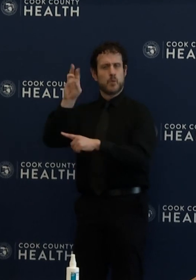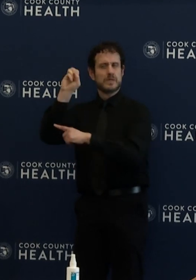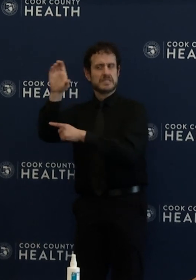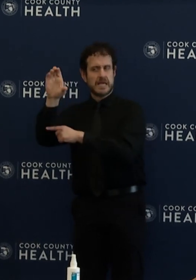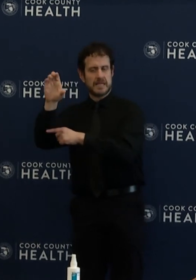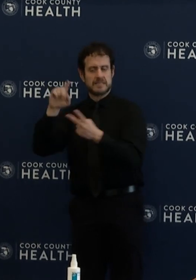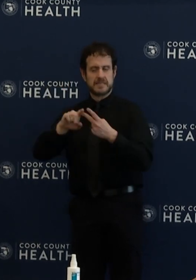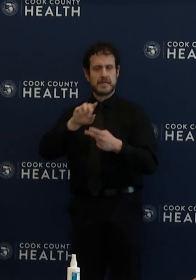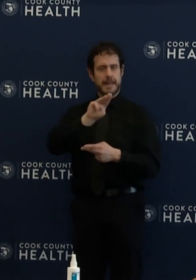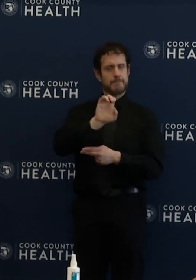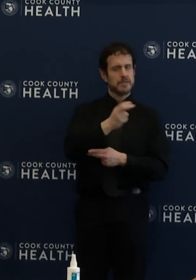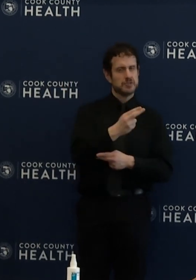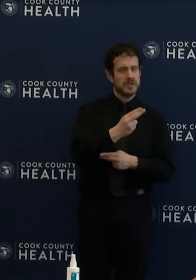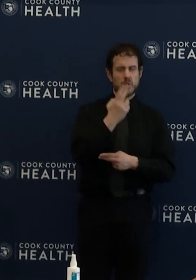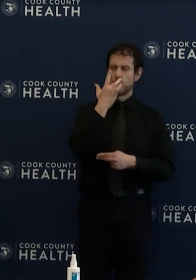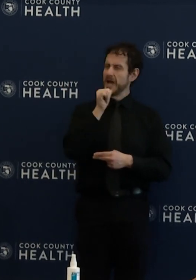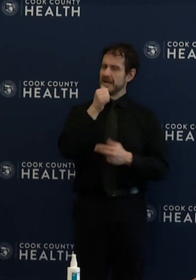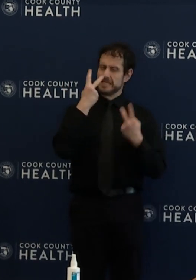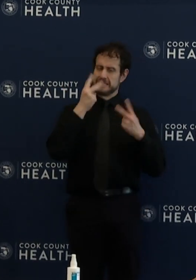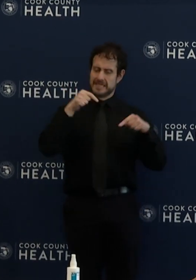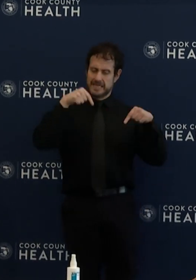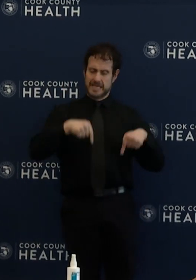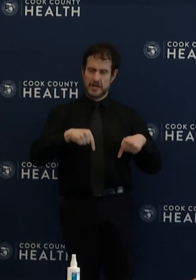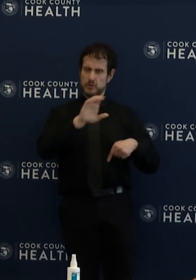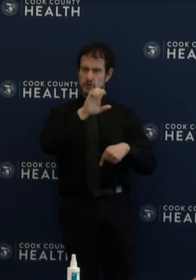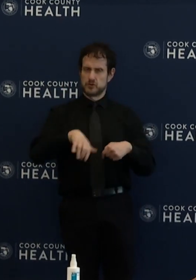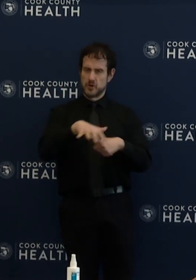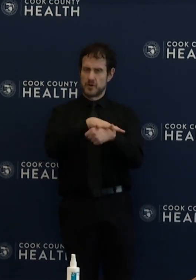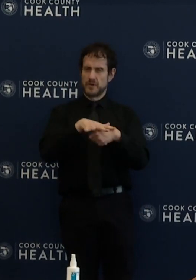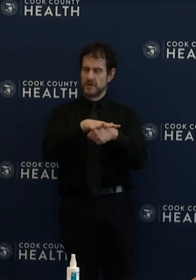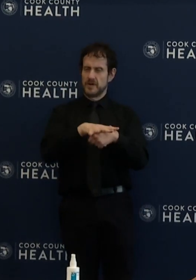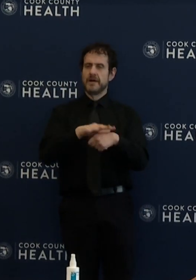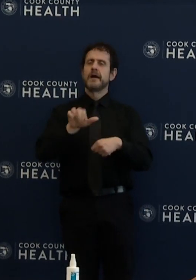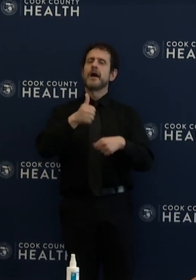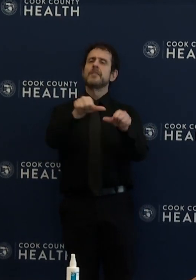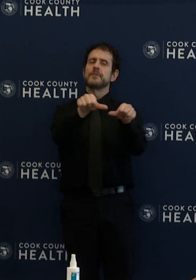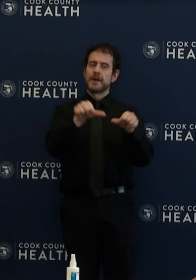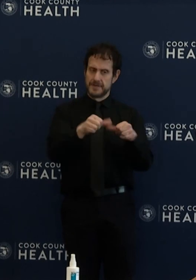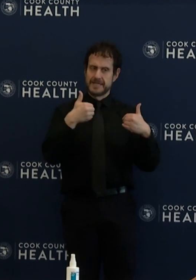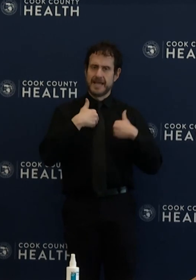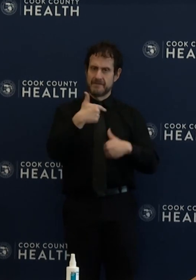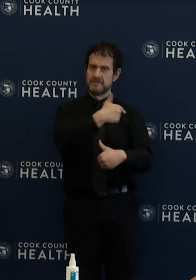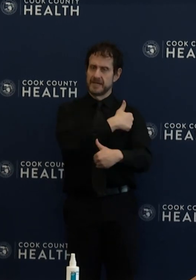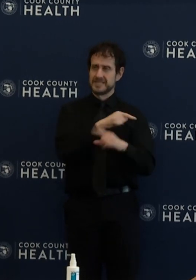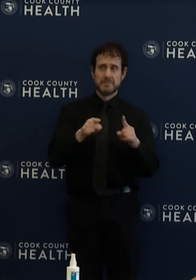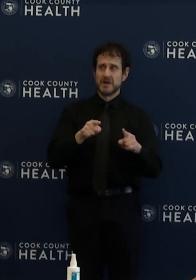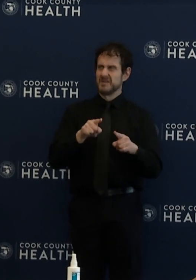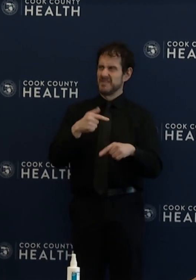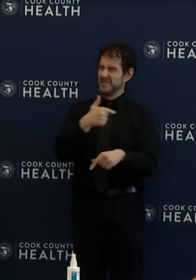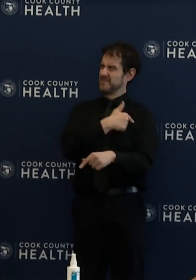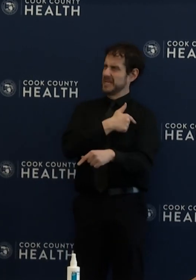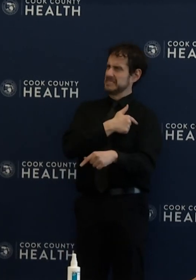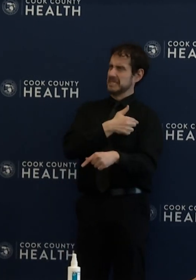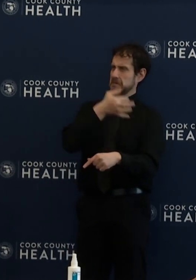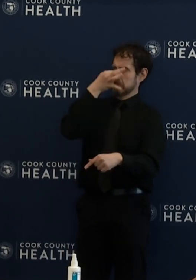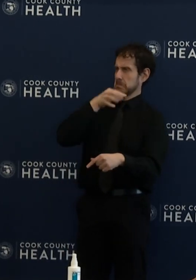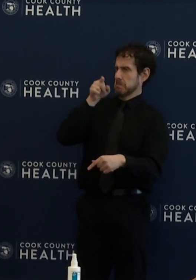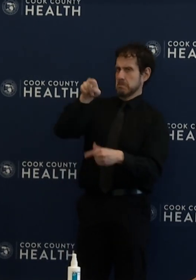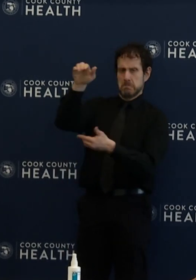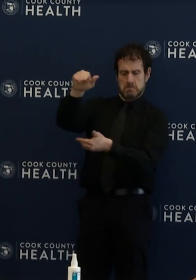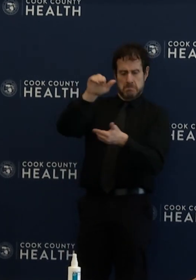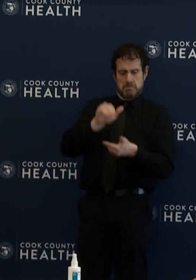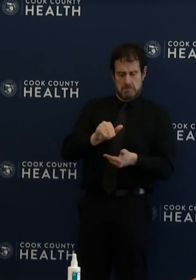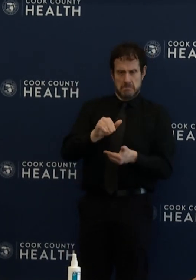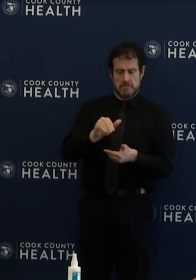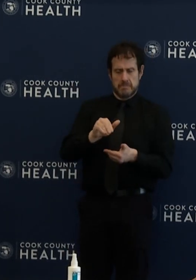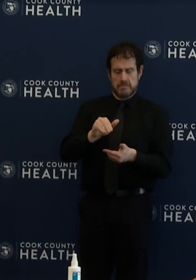just curious why we're not seeing it here in the Chicago area since the vaccine is so physically close. But we're seeing it,